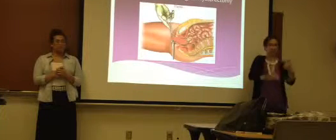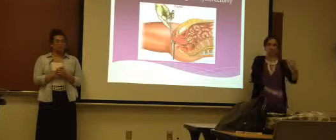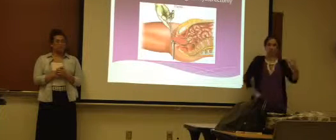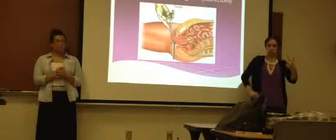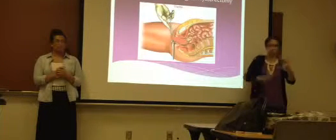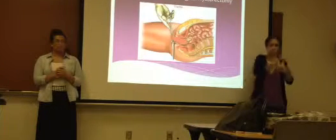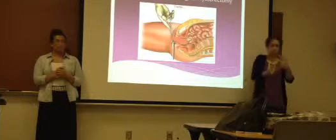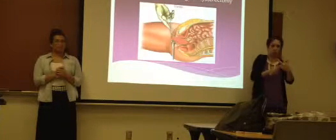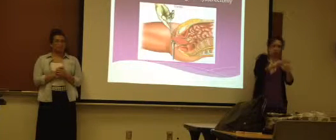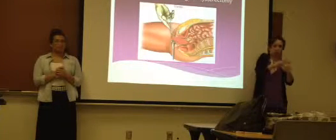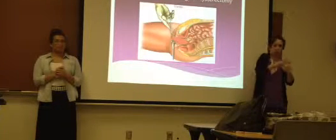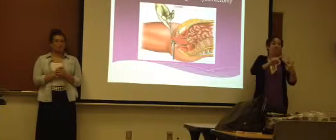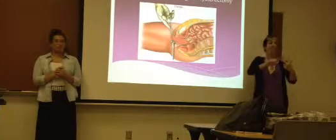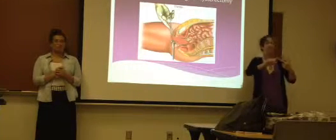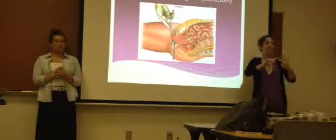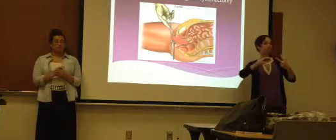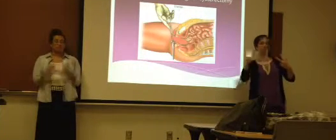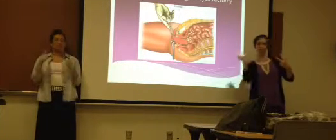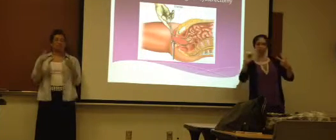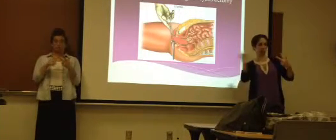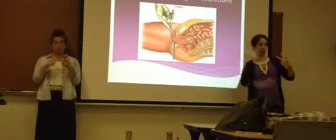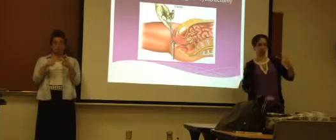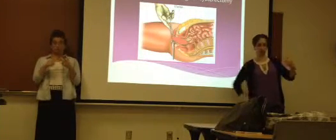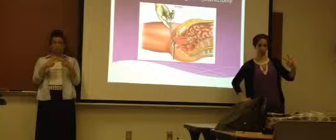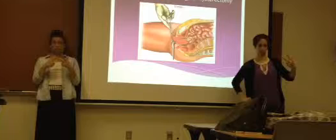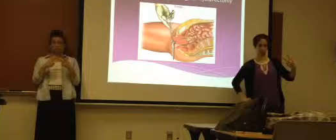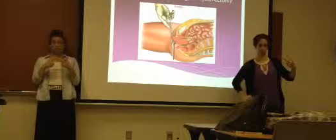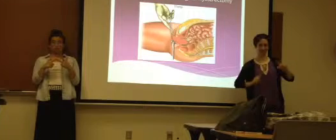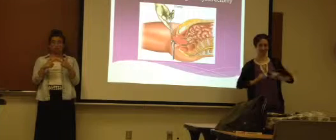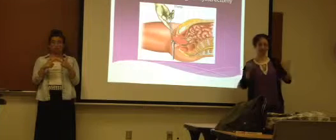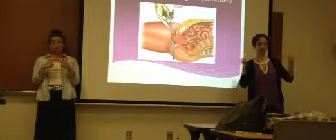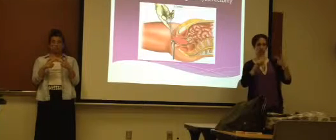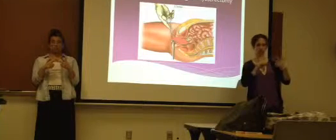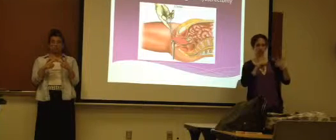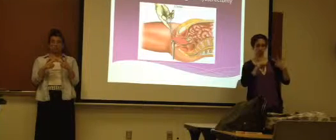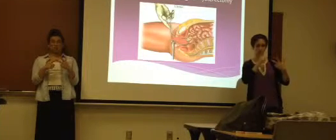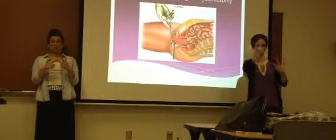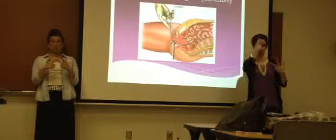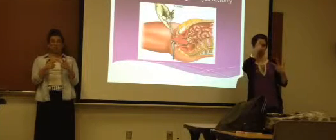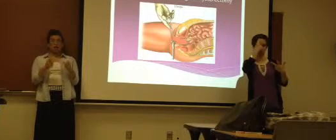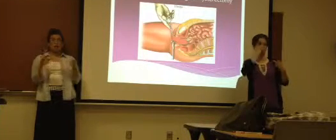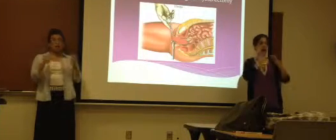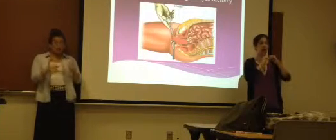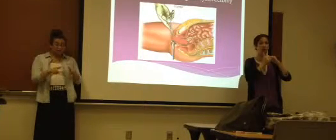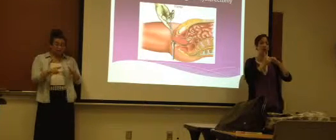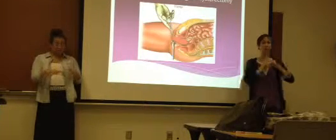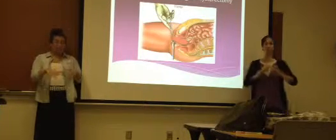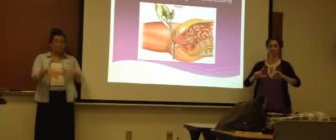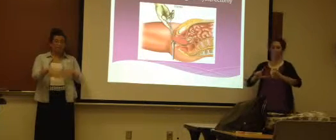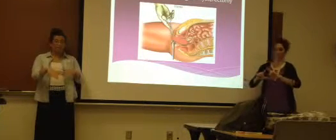And the third one is when they go in through the vagina. There's no